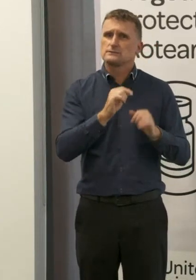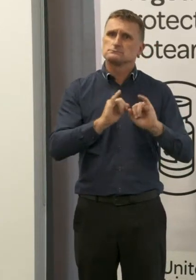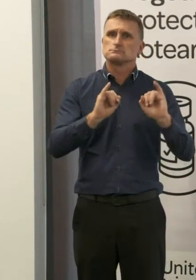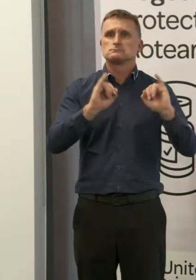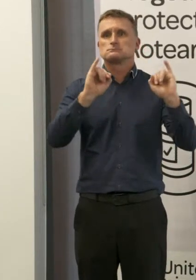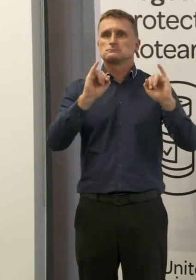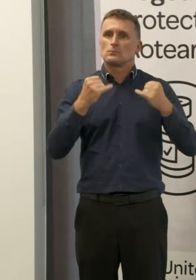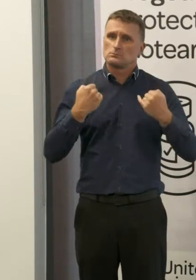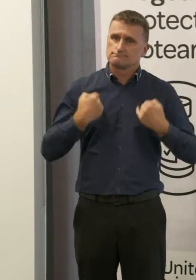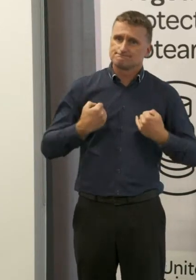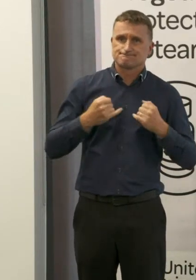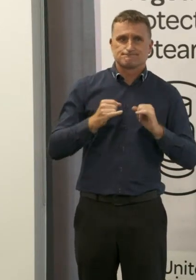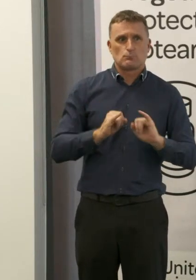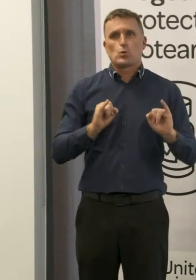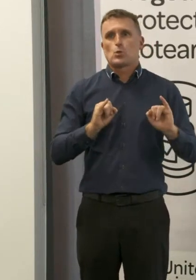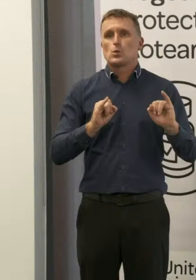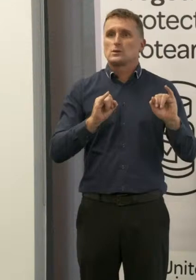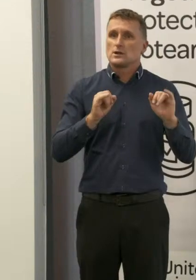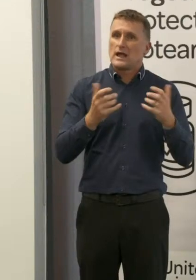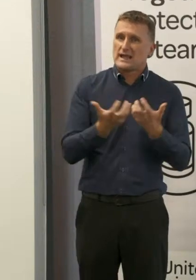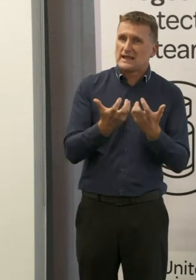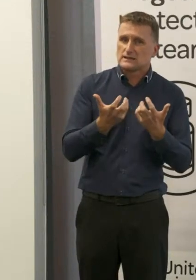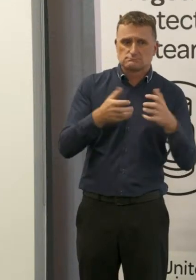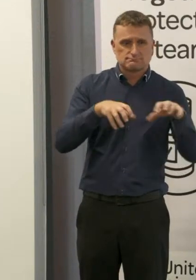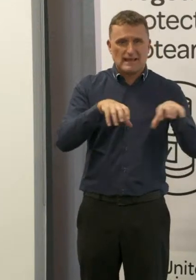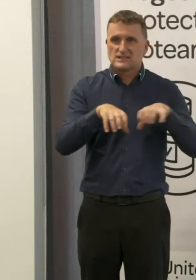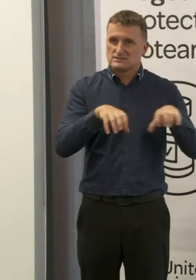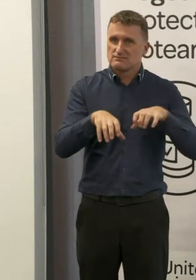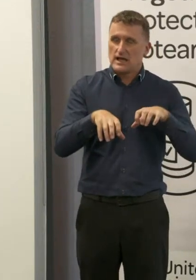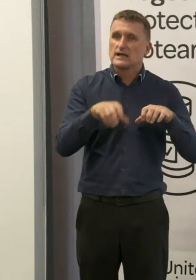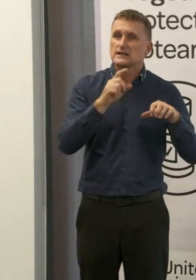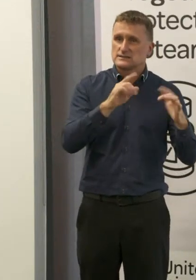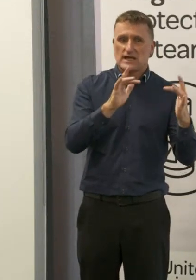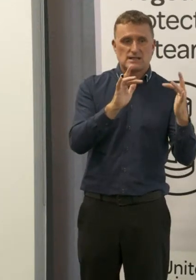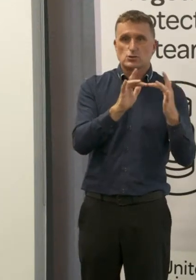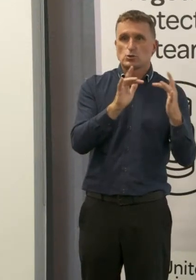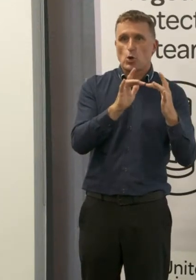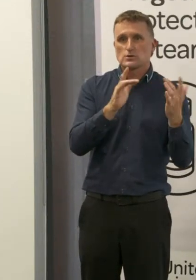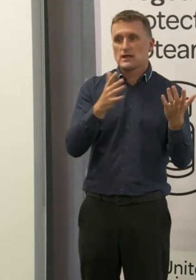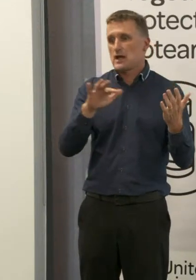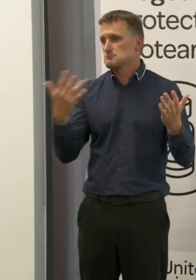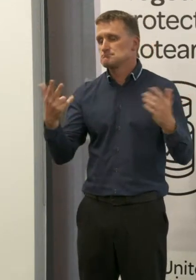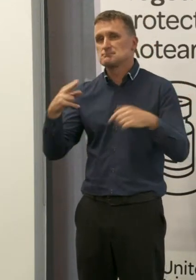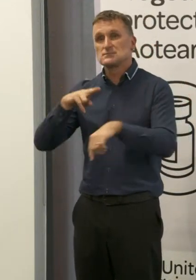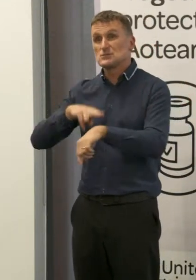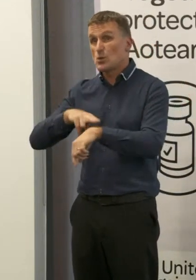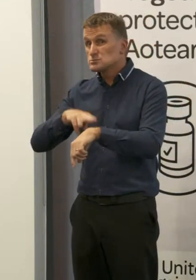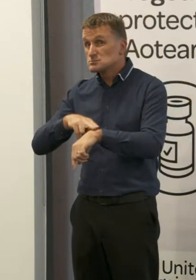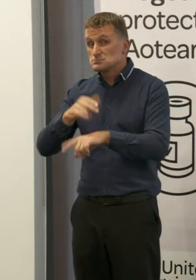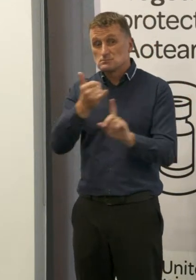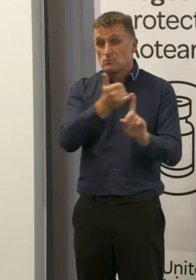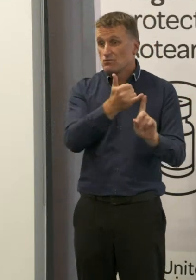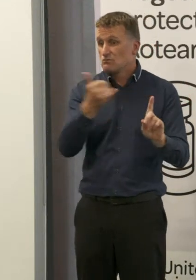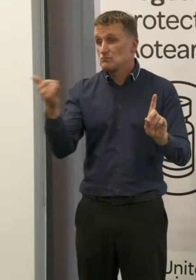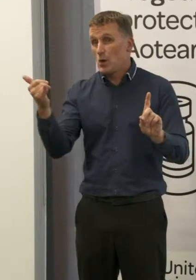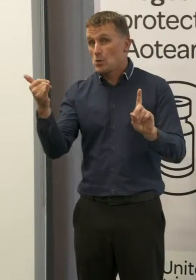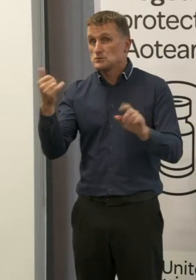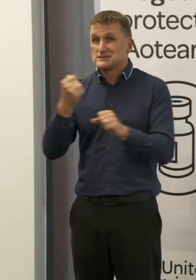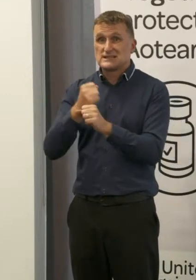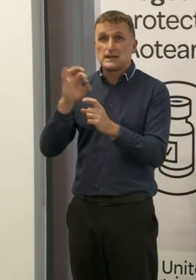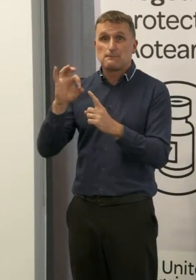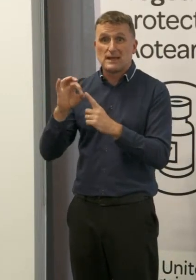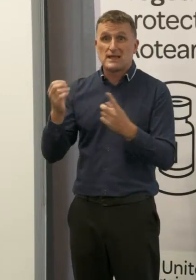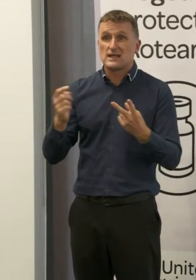necessary. So that could be a phone call that you make to your general practice if you're enrolled with a general practitioner, or through a